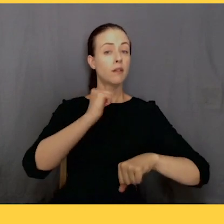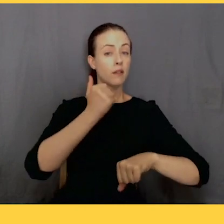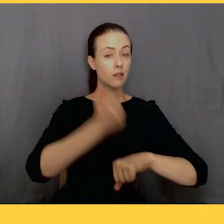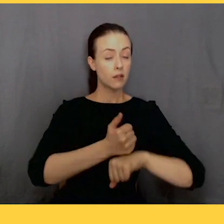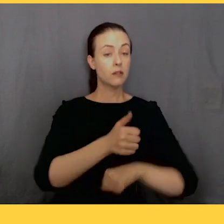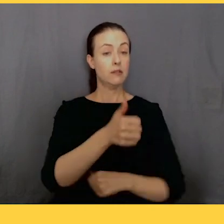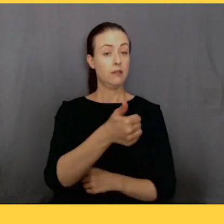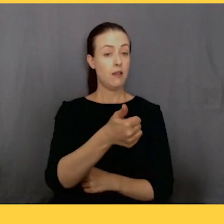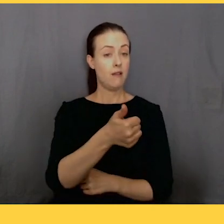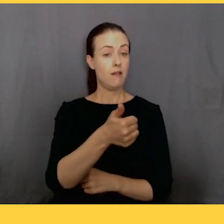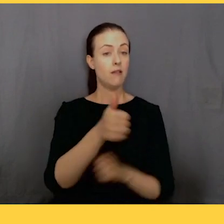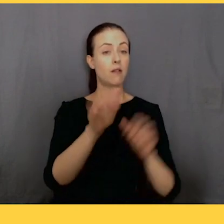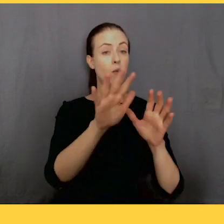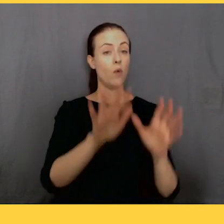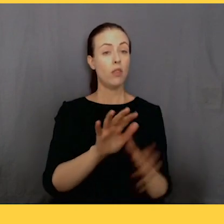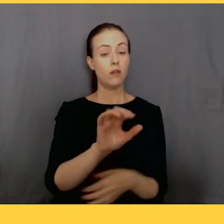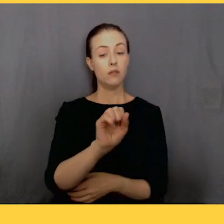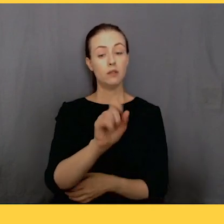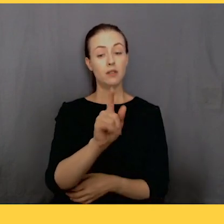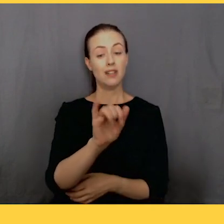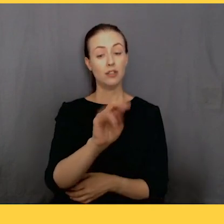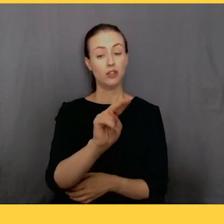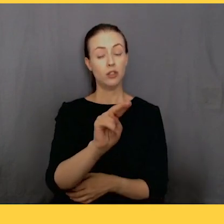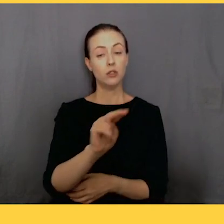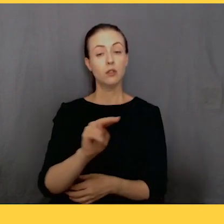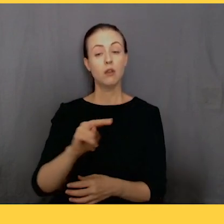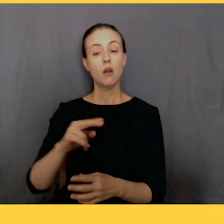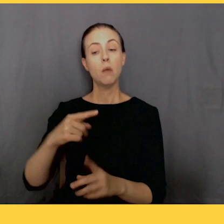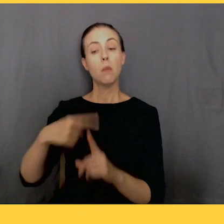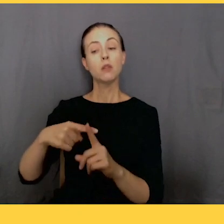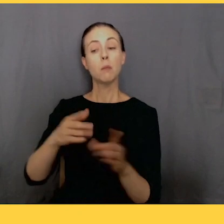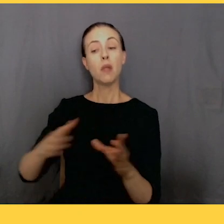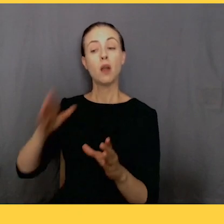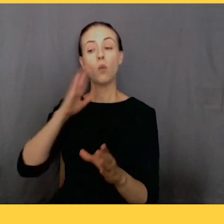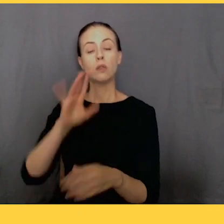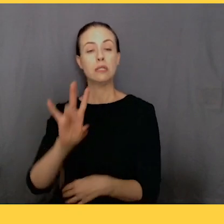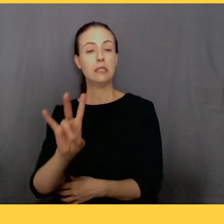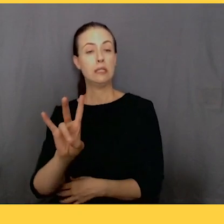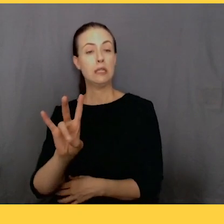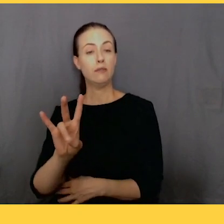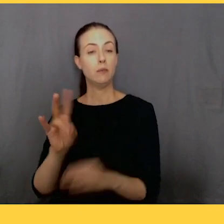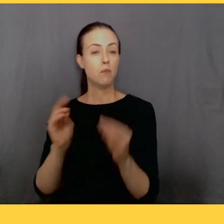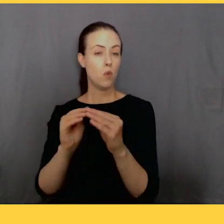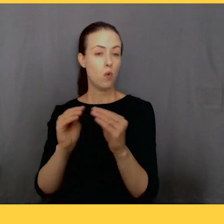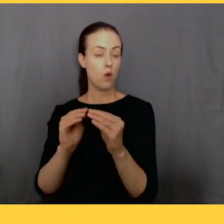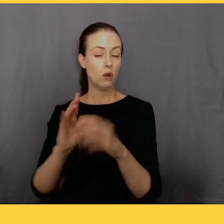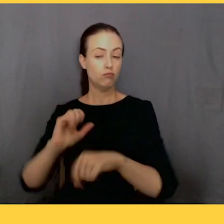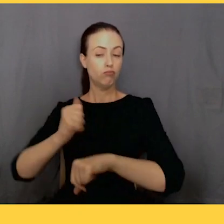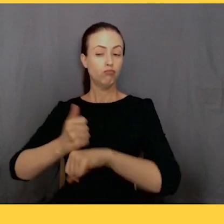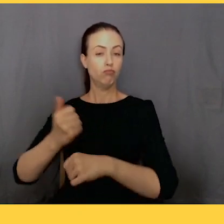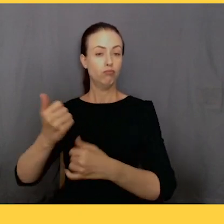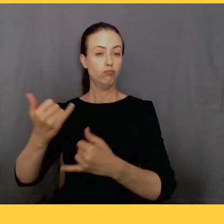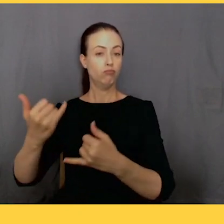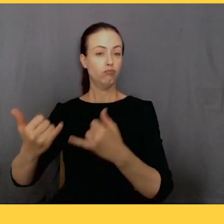weather stations that are installed, and we have 7 additional that are being planned to be installed by the end of this